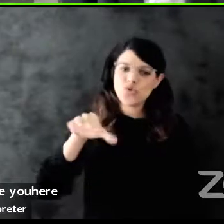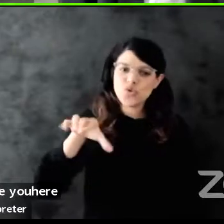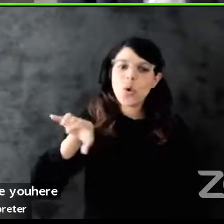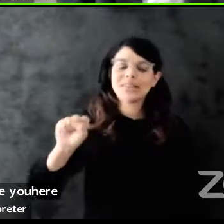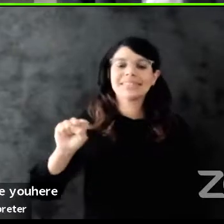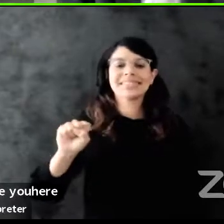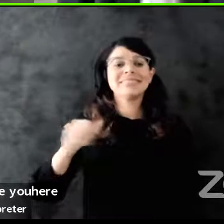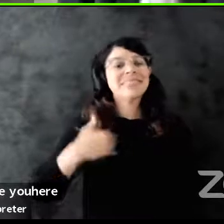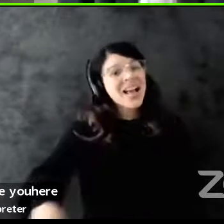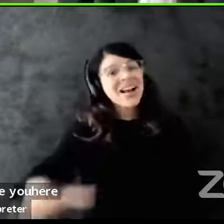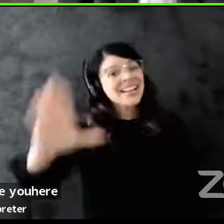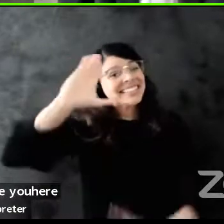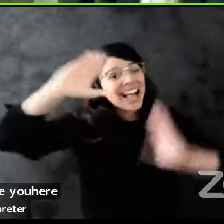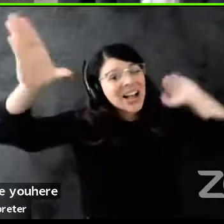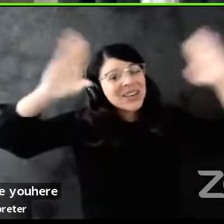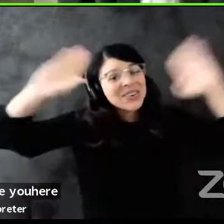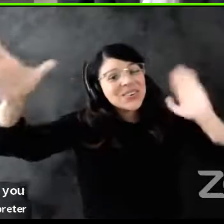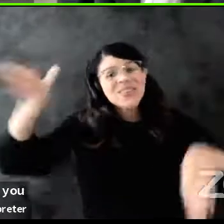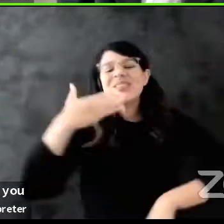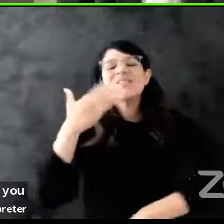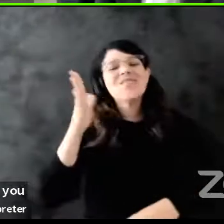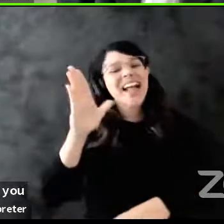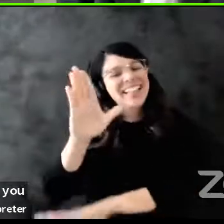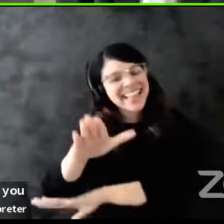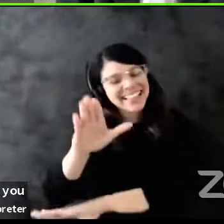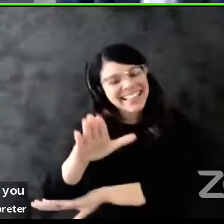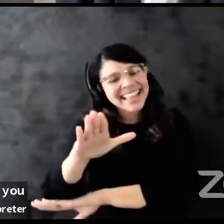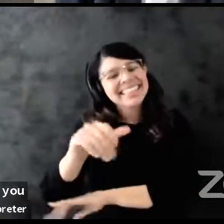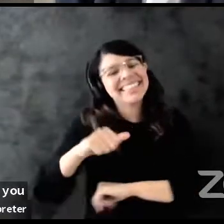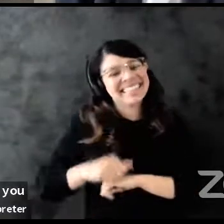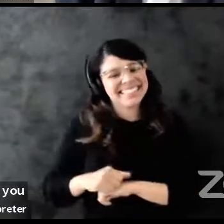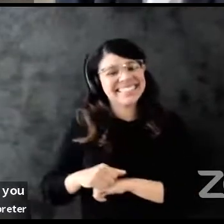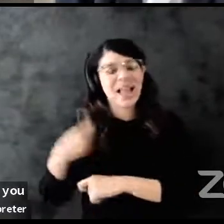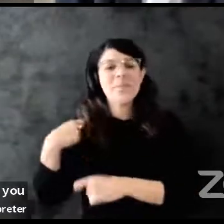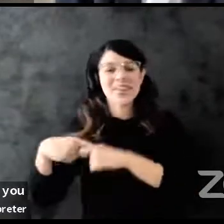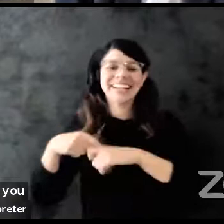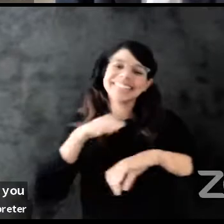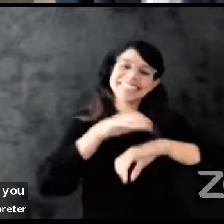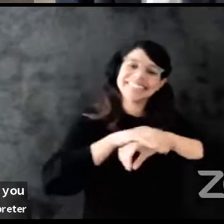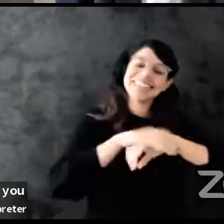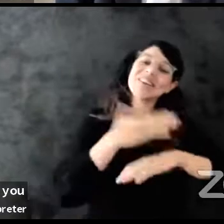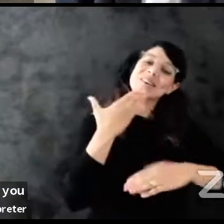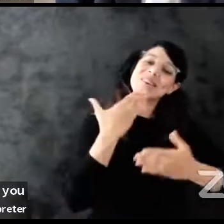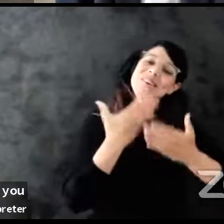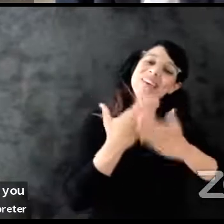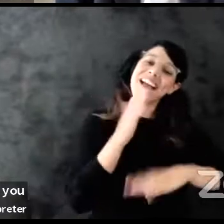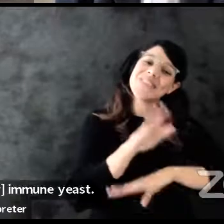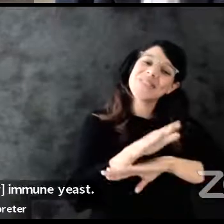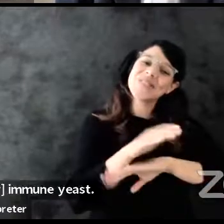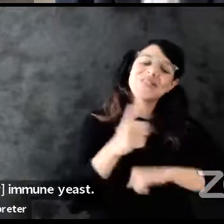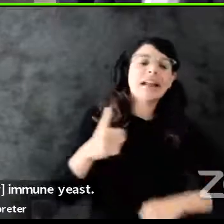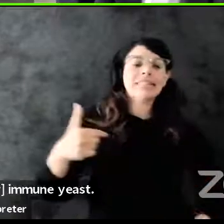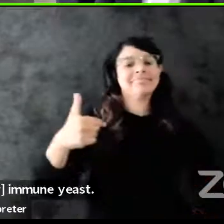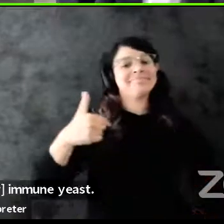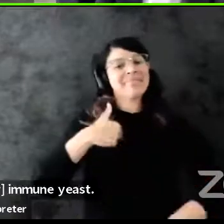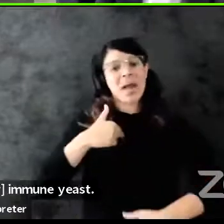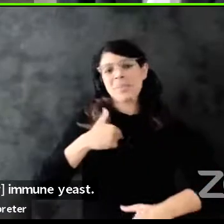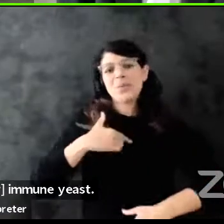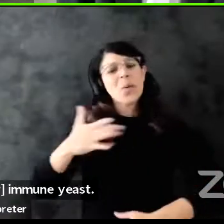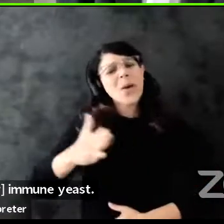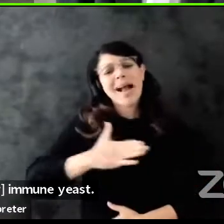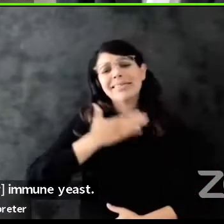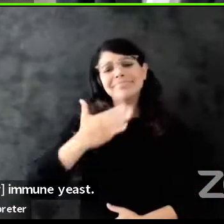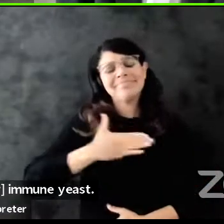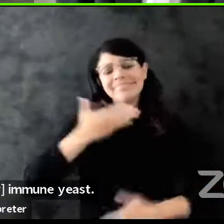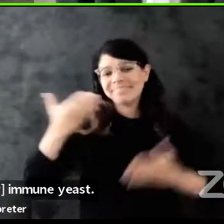Buenas tardes and good afternoon. I am very, very happy to be here, because anytime I get invited